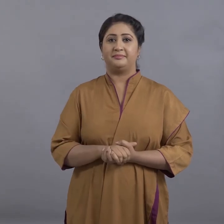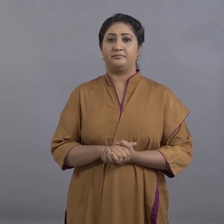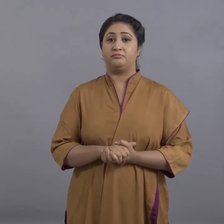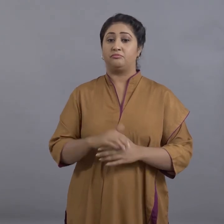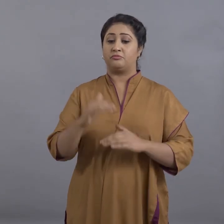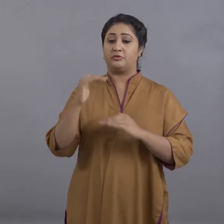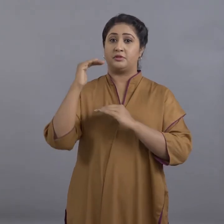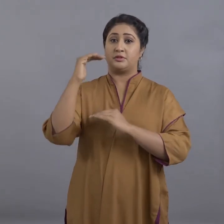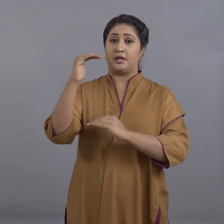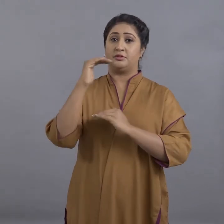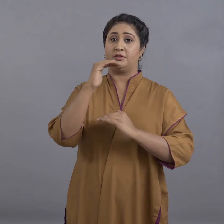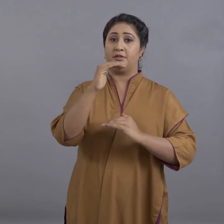Section.